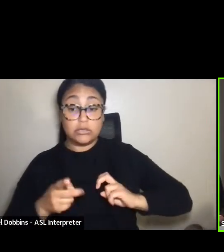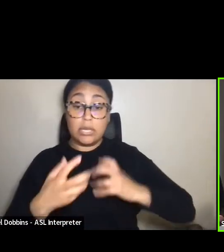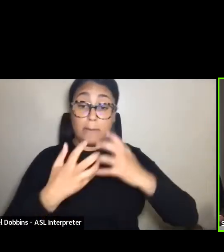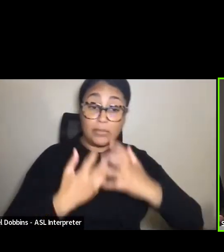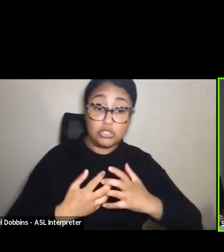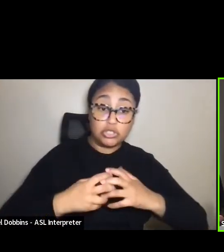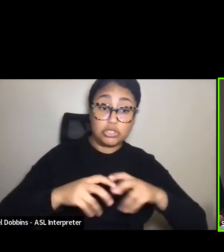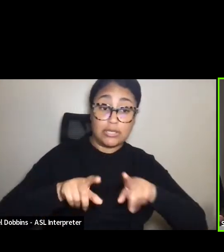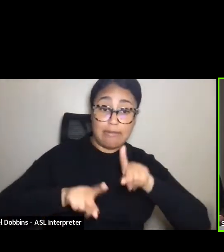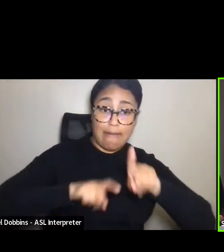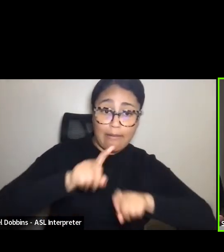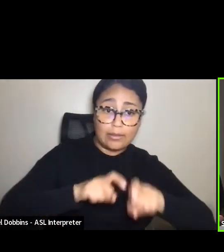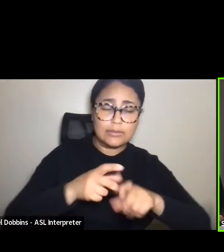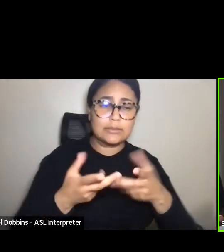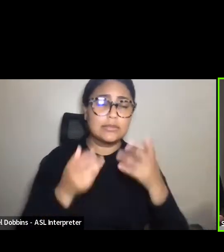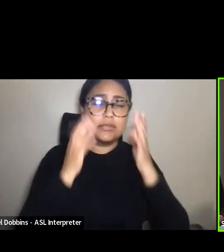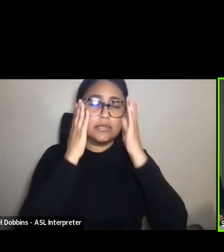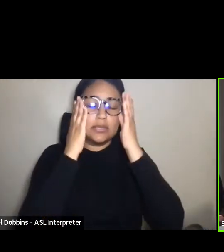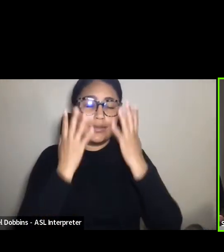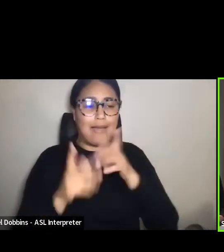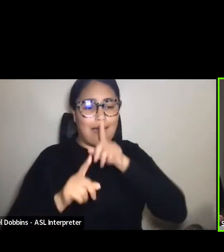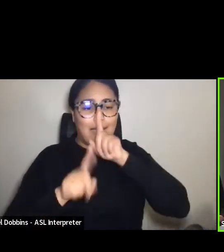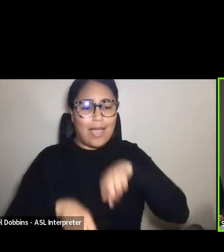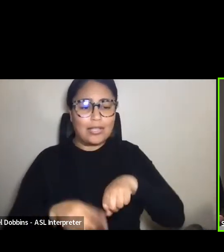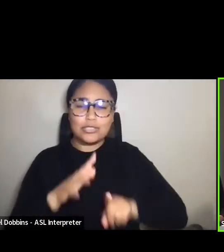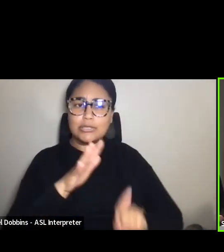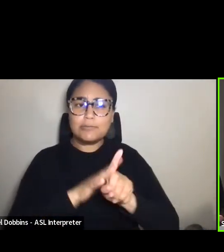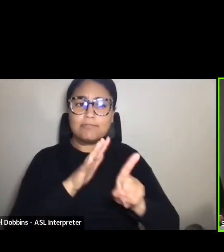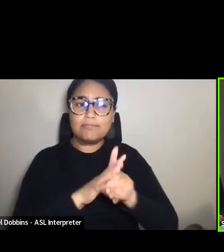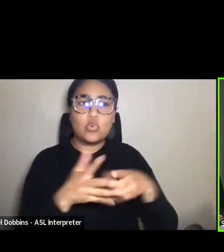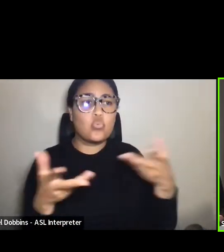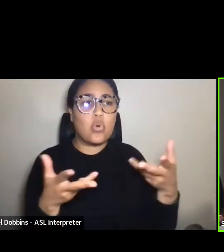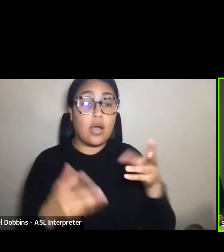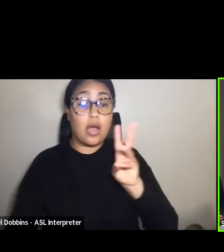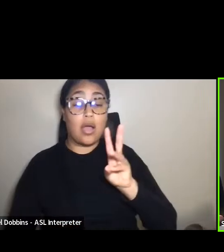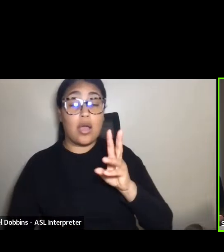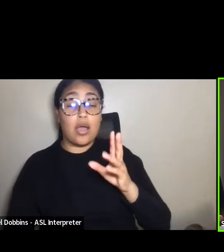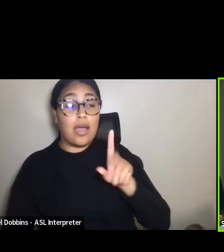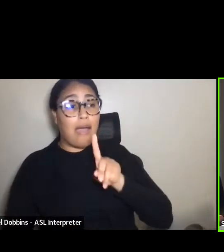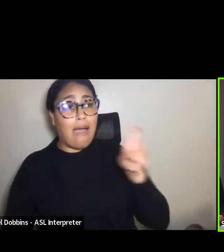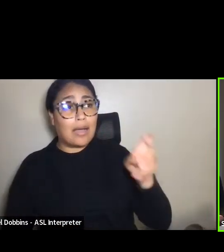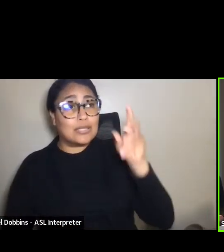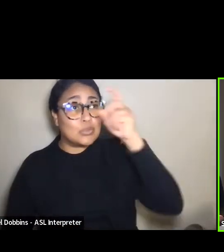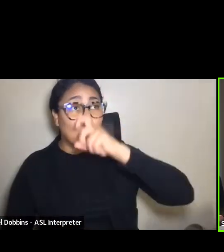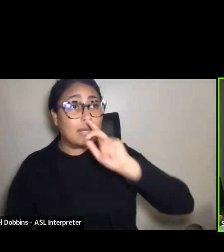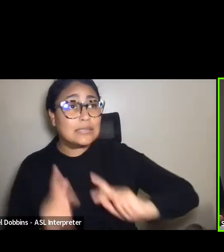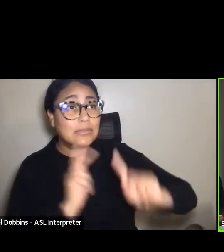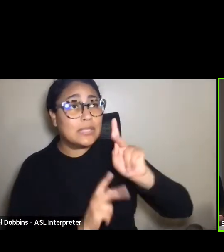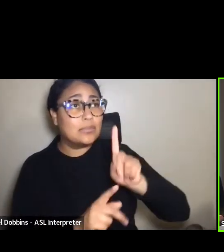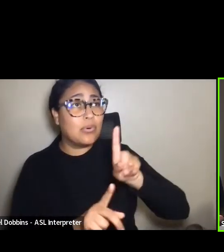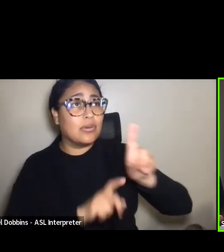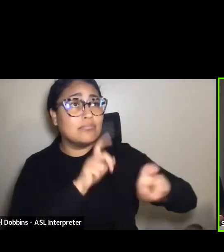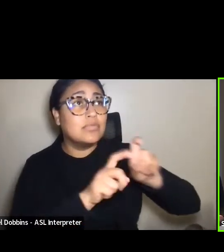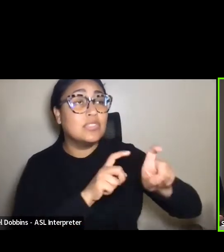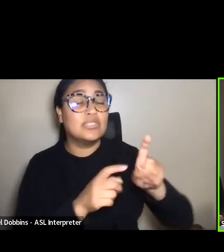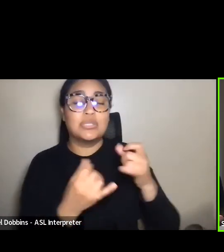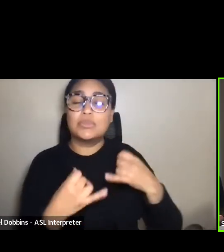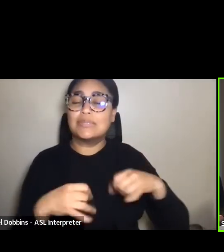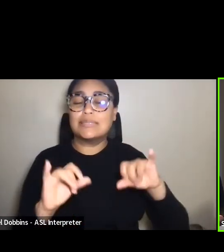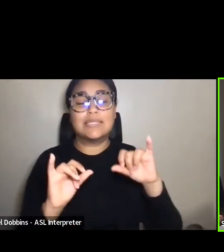machine, let's see what answers we can come up to. Let's ask the wise ones in our community as well, so that we still are centered